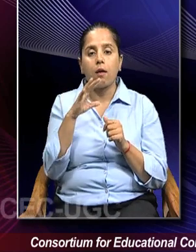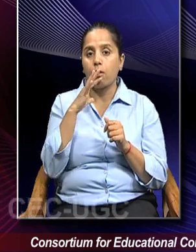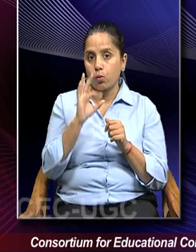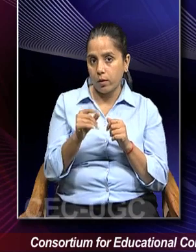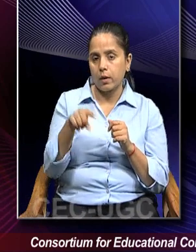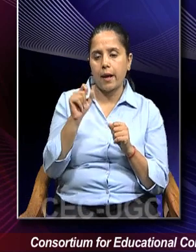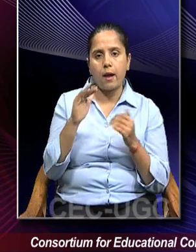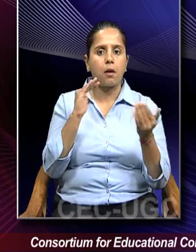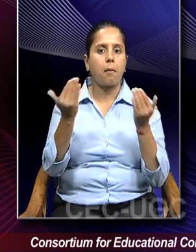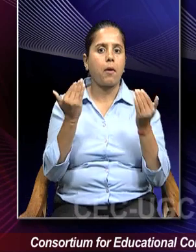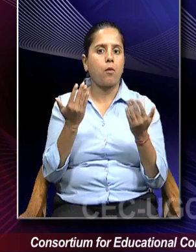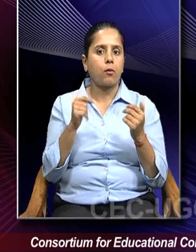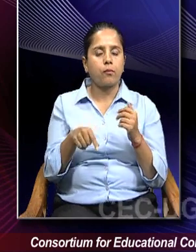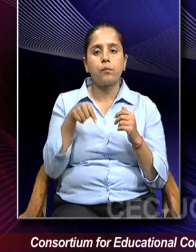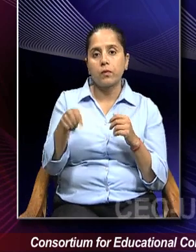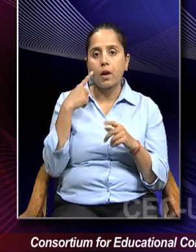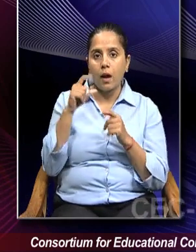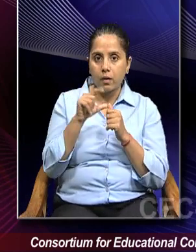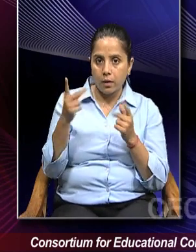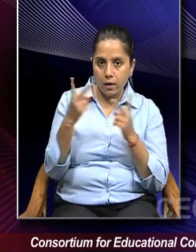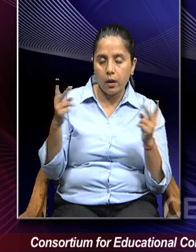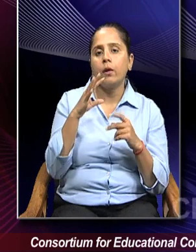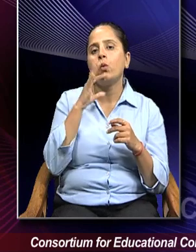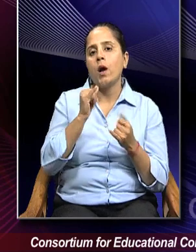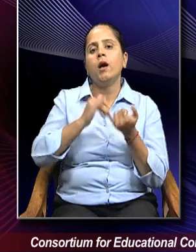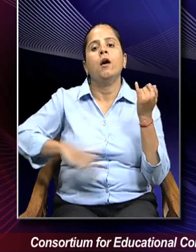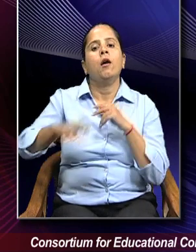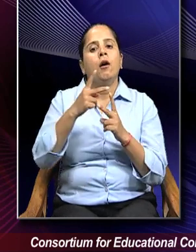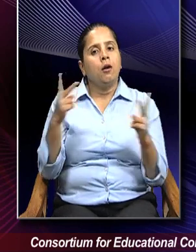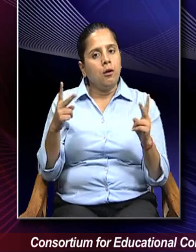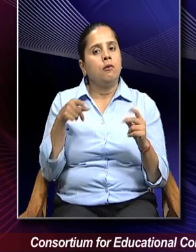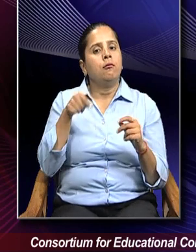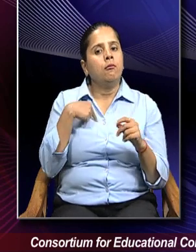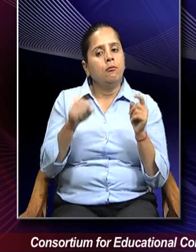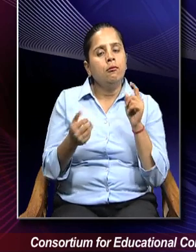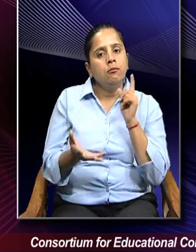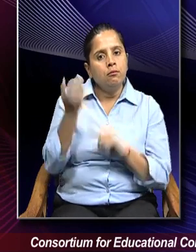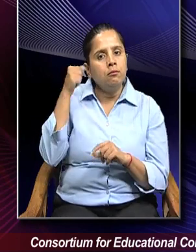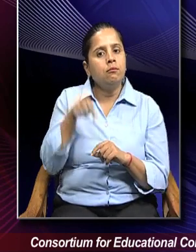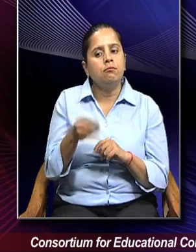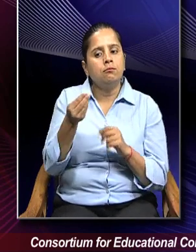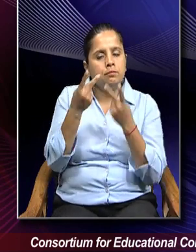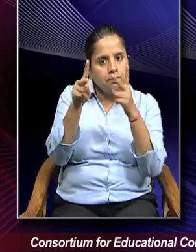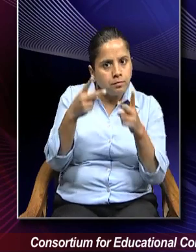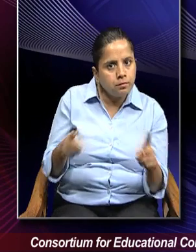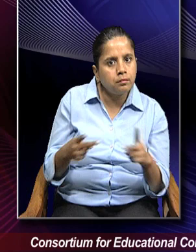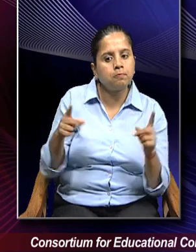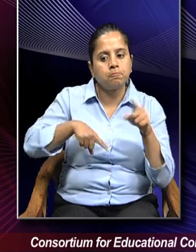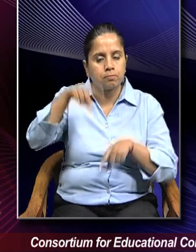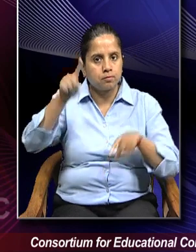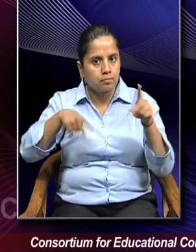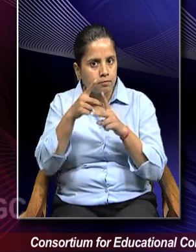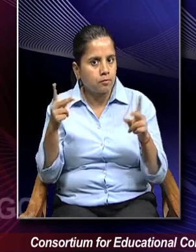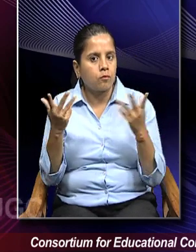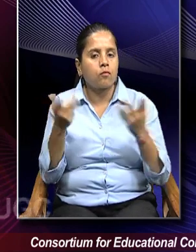can compare the ideal with that of real situation, and we can find the discrepancies, the variances, and